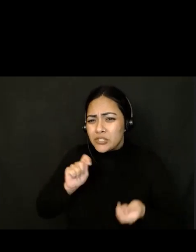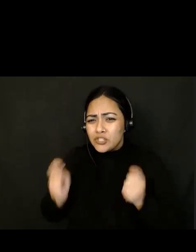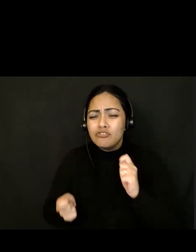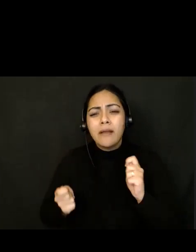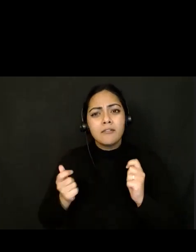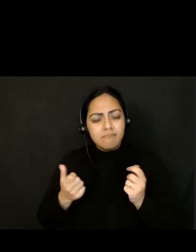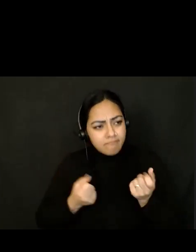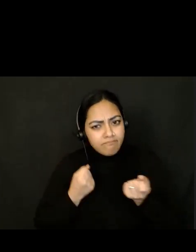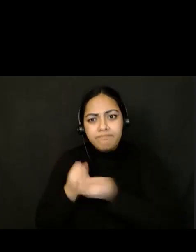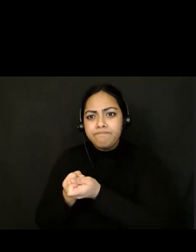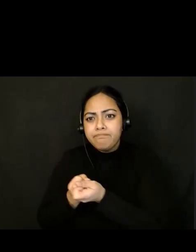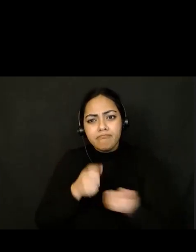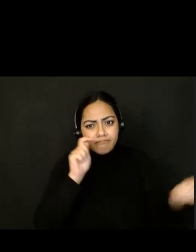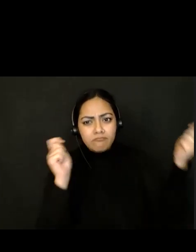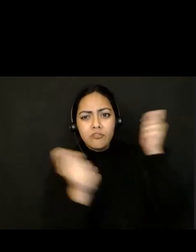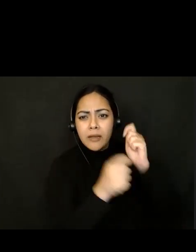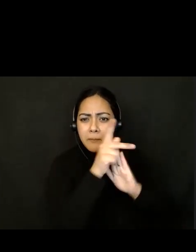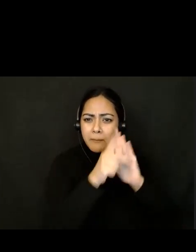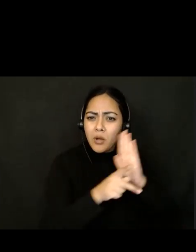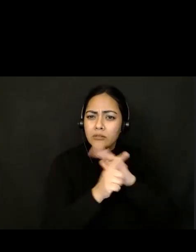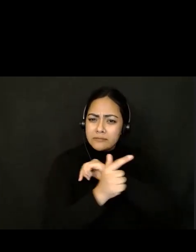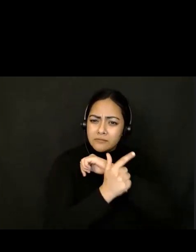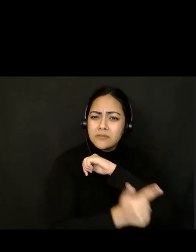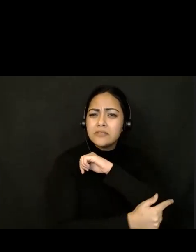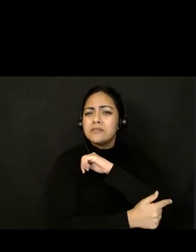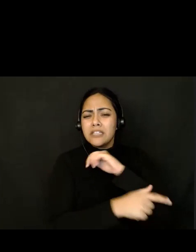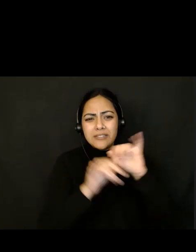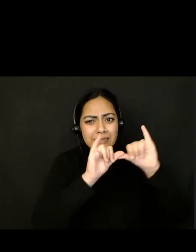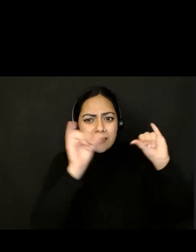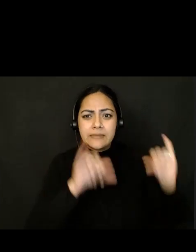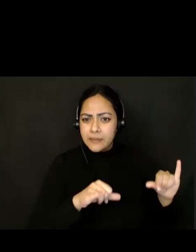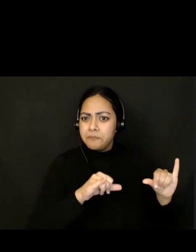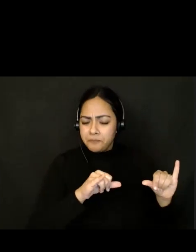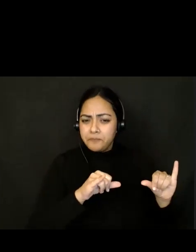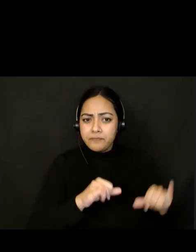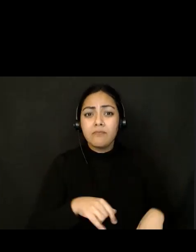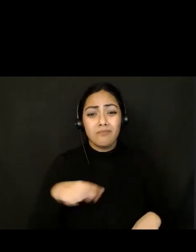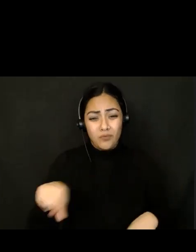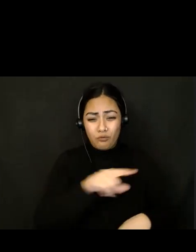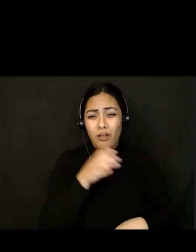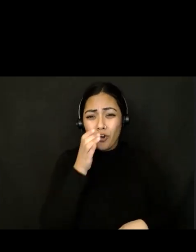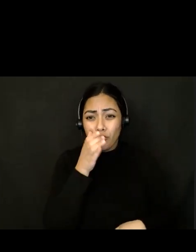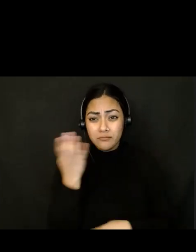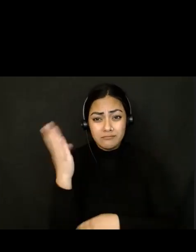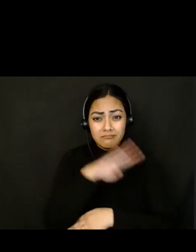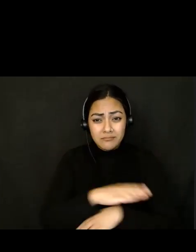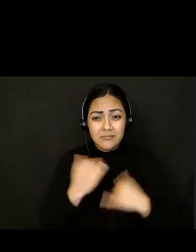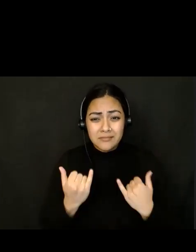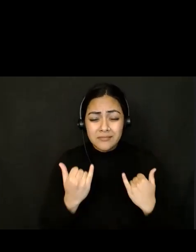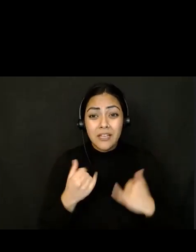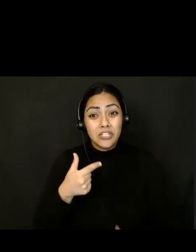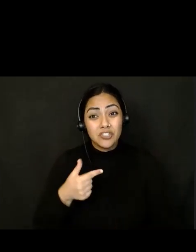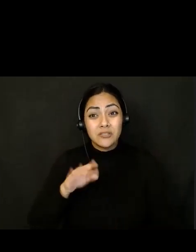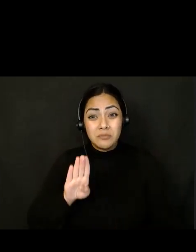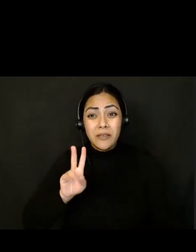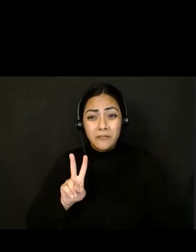systems. As we have heard today, gender-based violence has a multi-dimensional impact